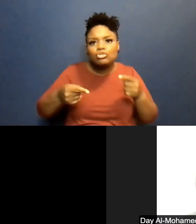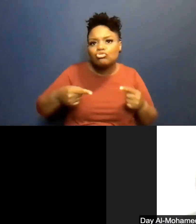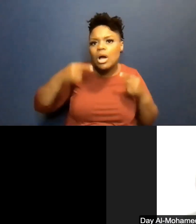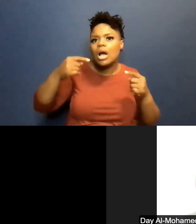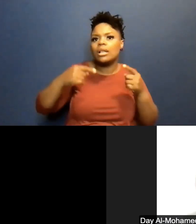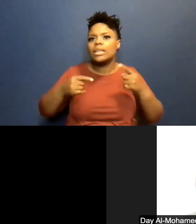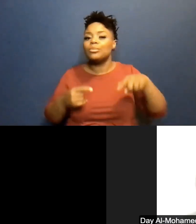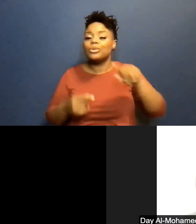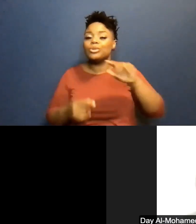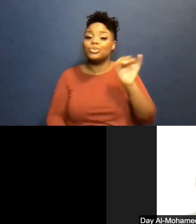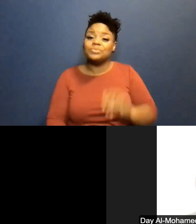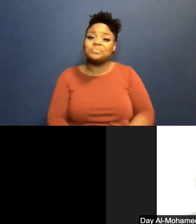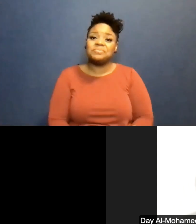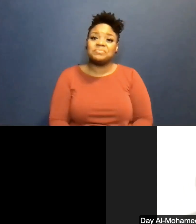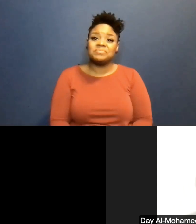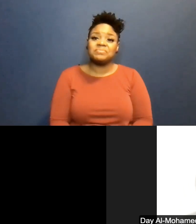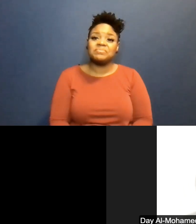Thank you. Yeah, and I know,